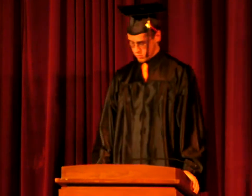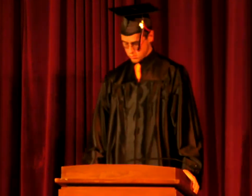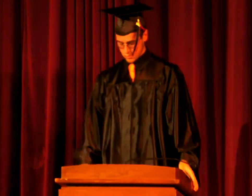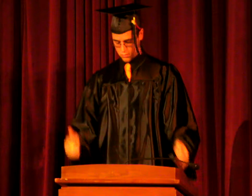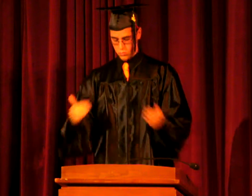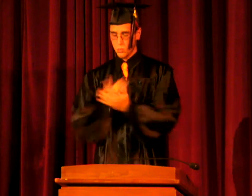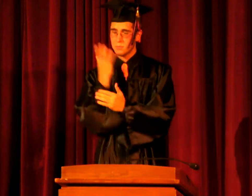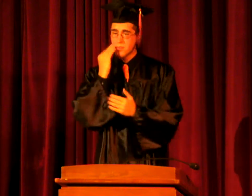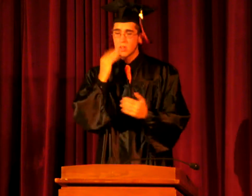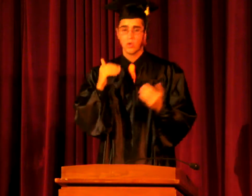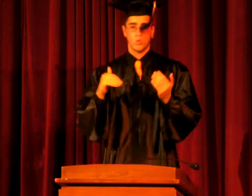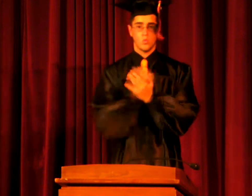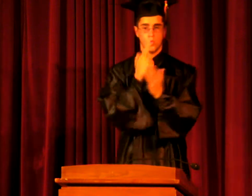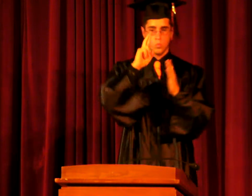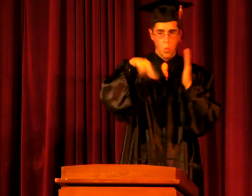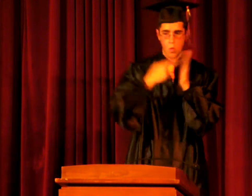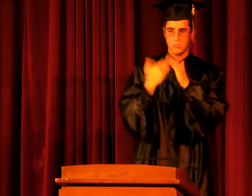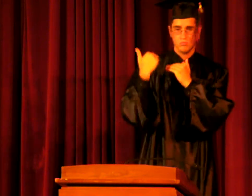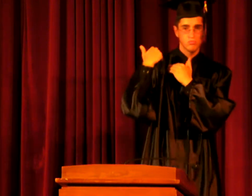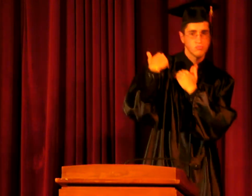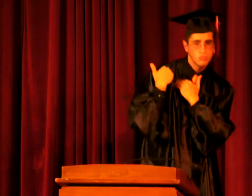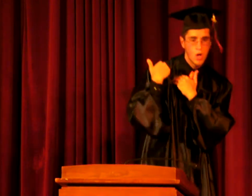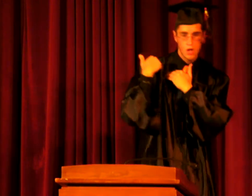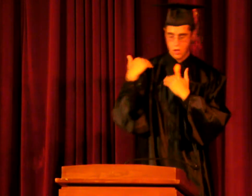our new roles that we'll be taking on.